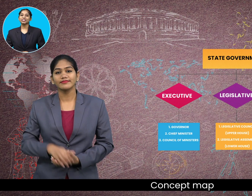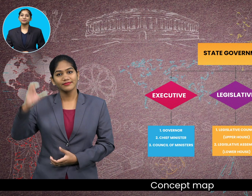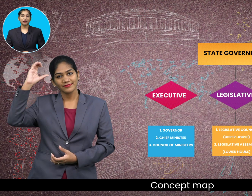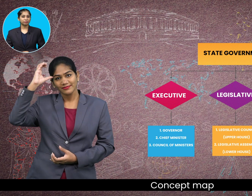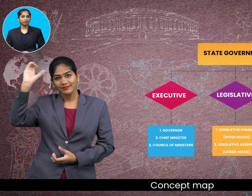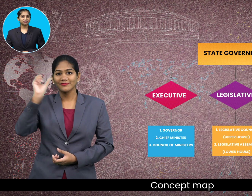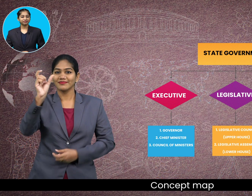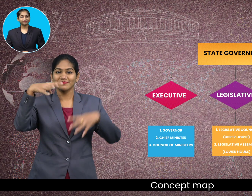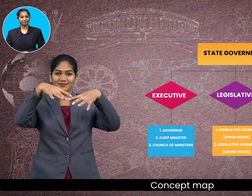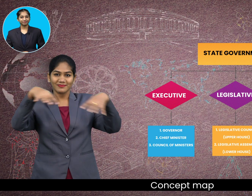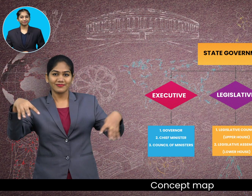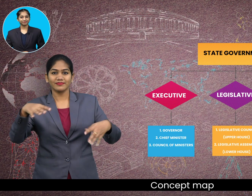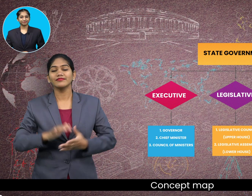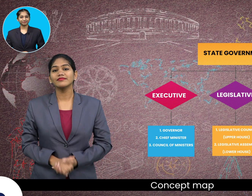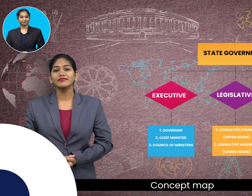Concept map.